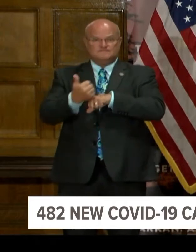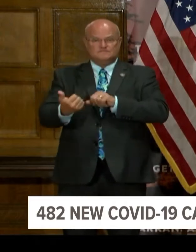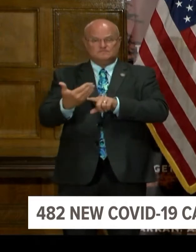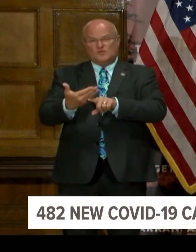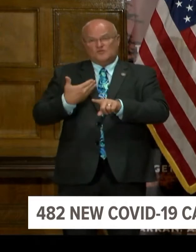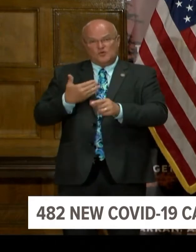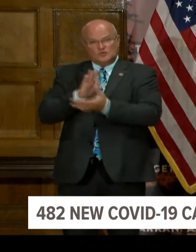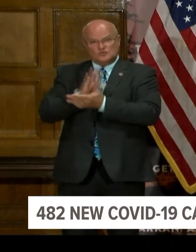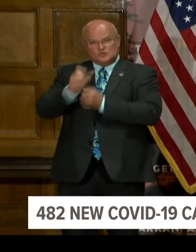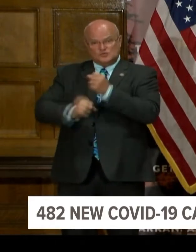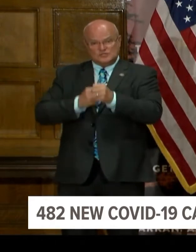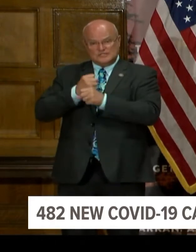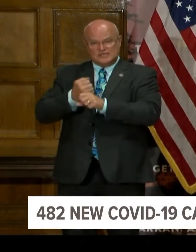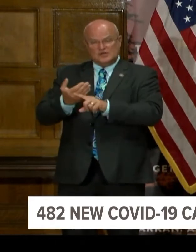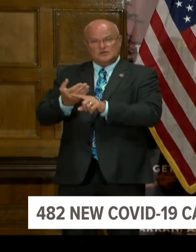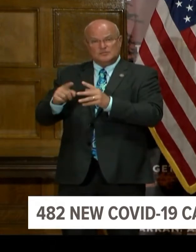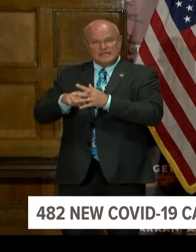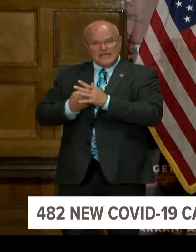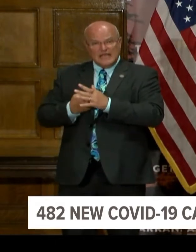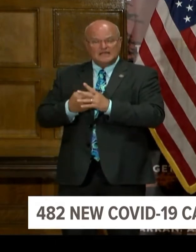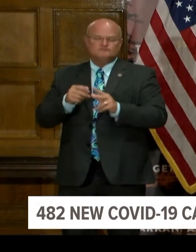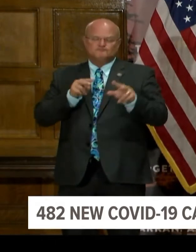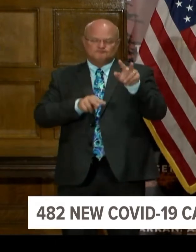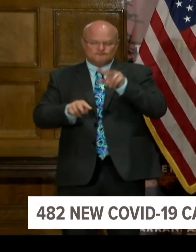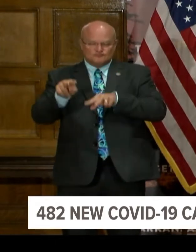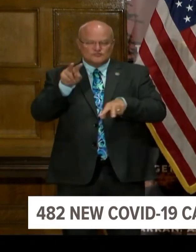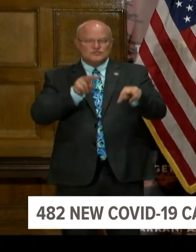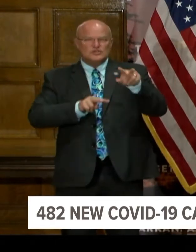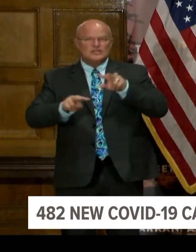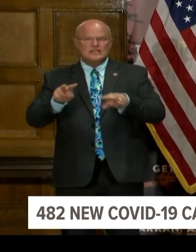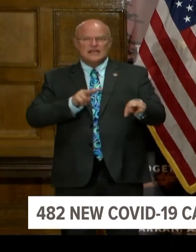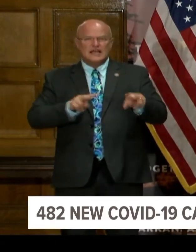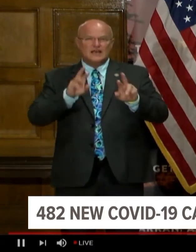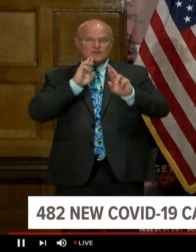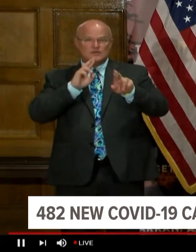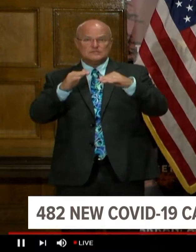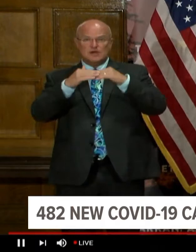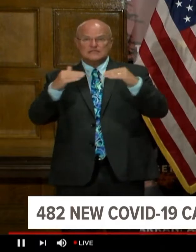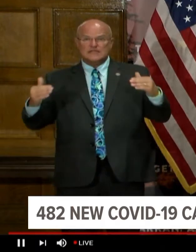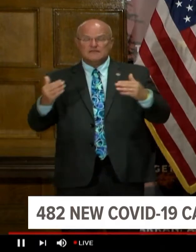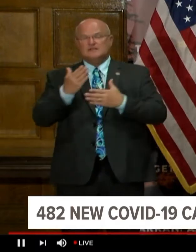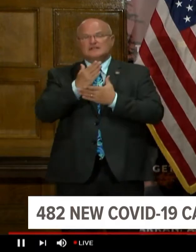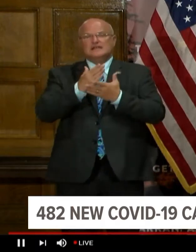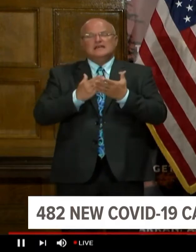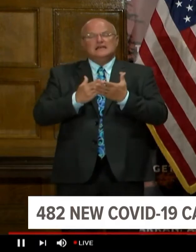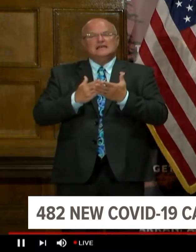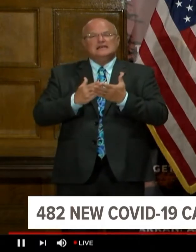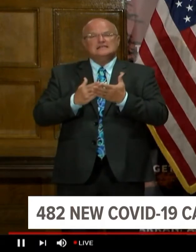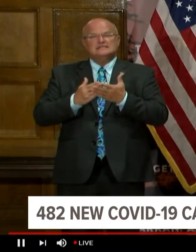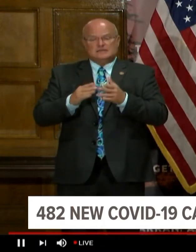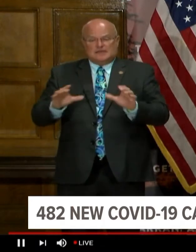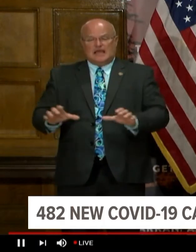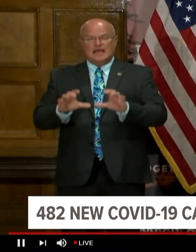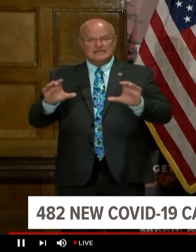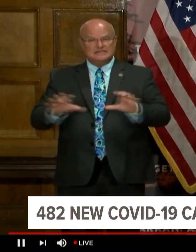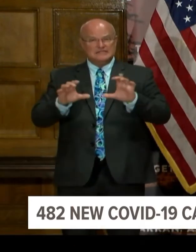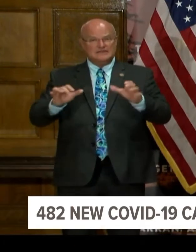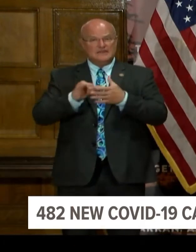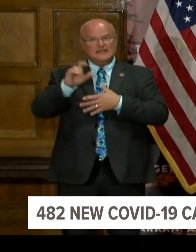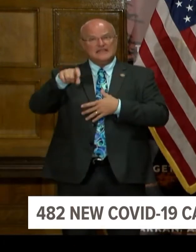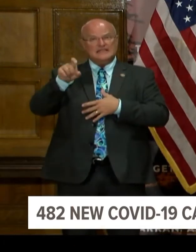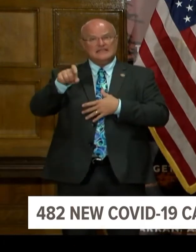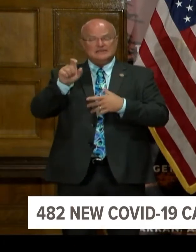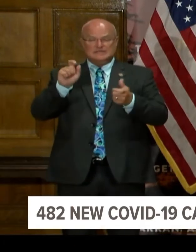year began, looking at the response levels and some of the activities that needed